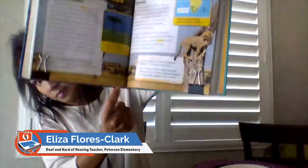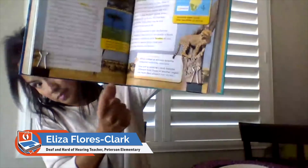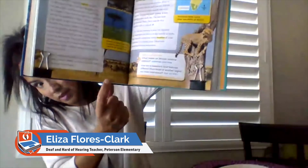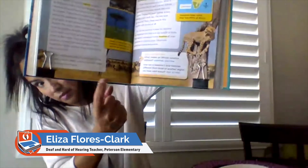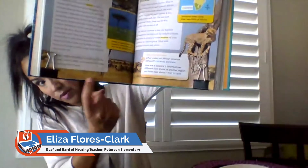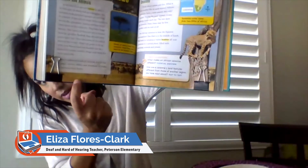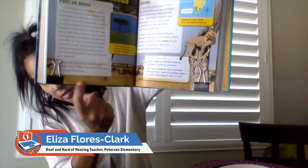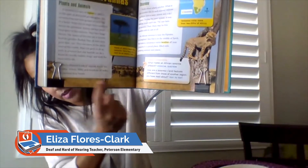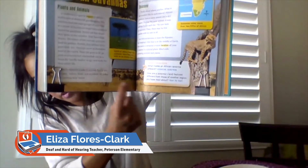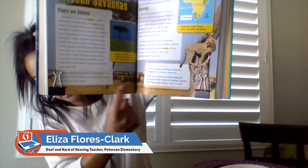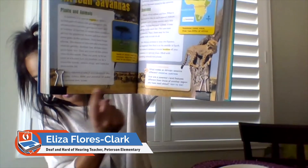Right down here.